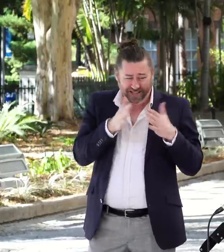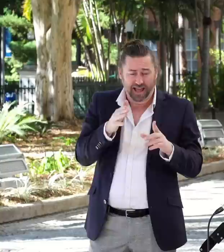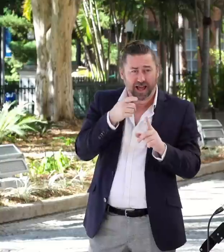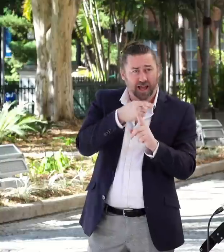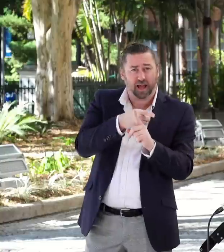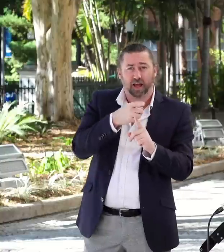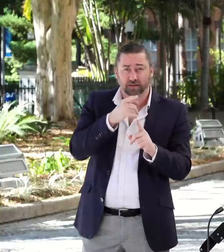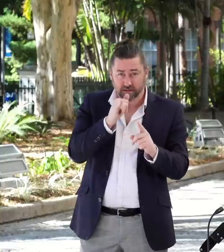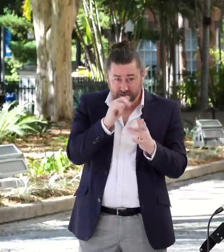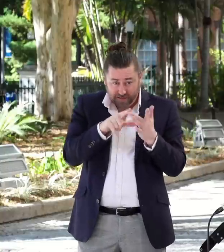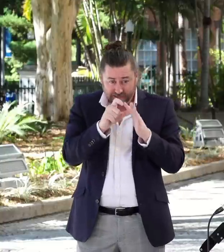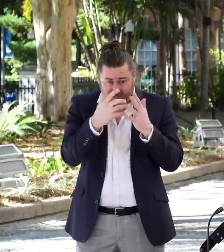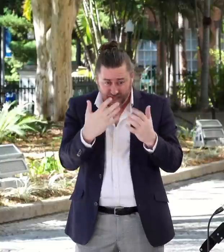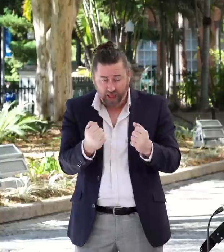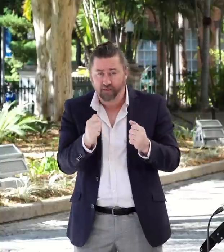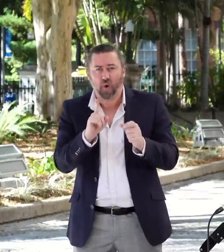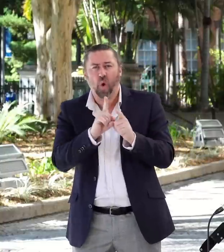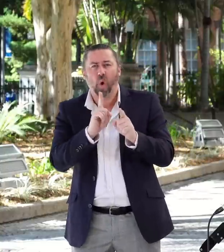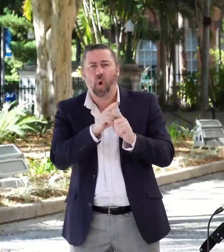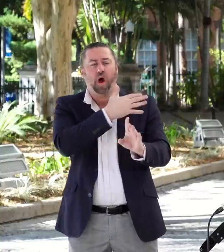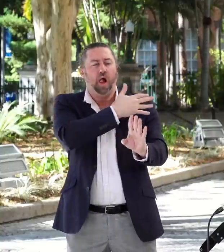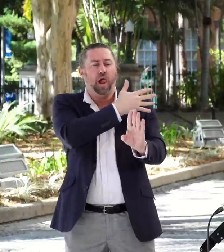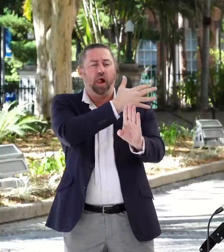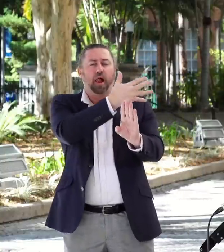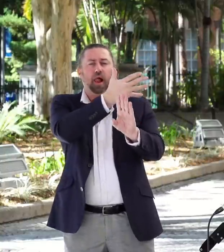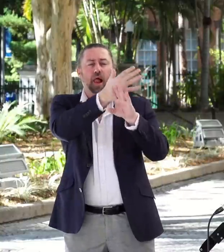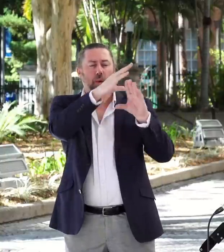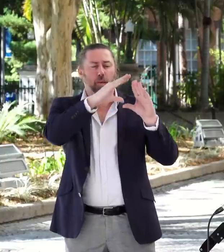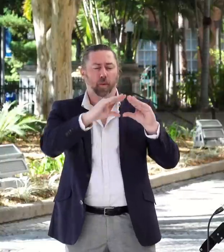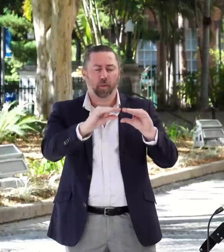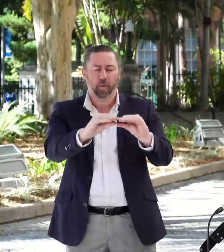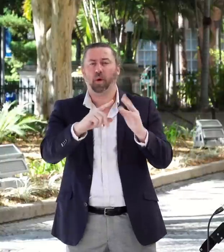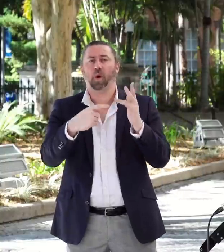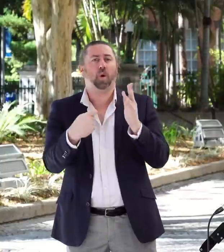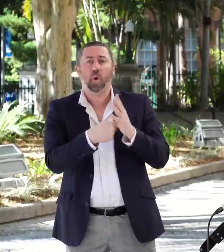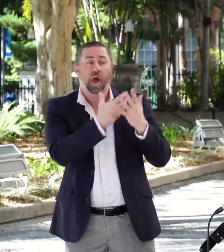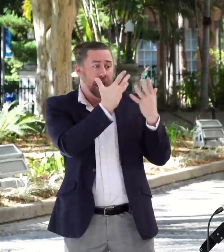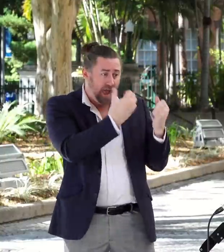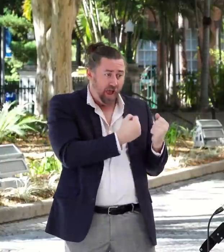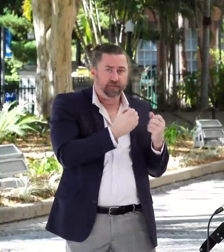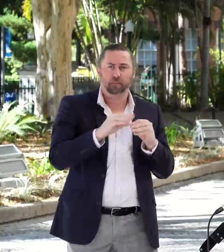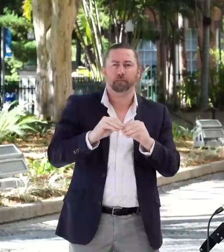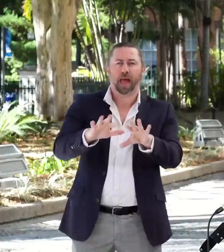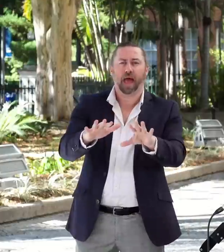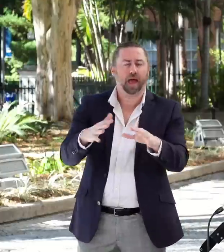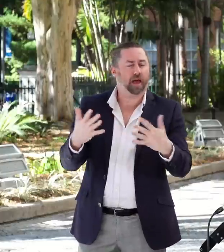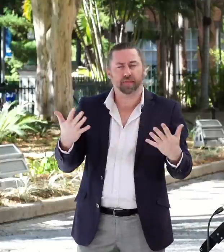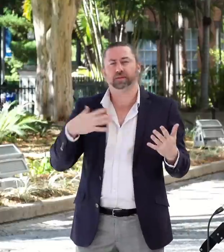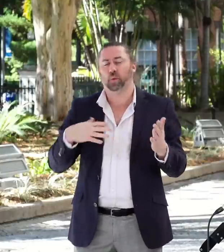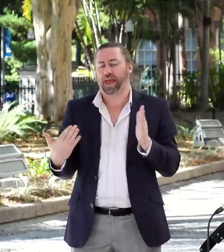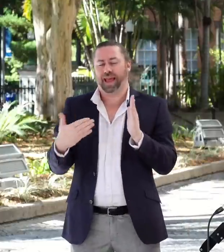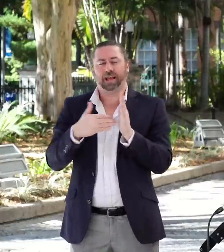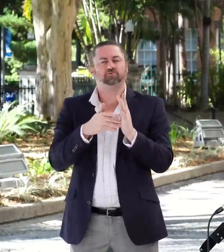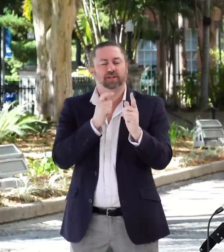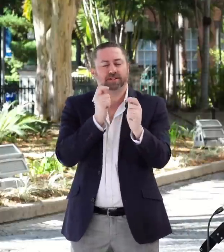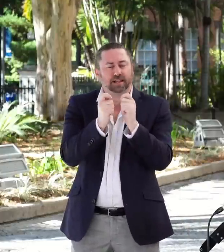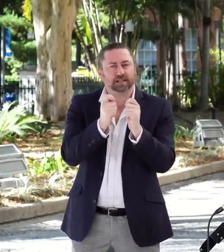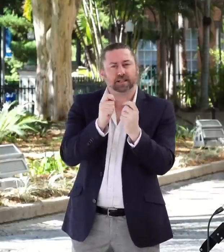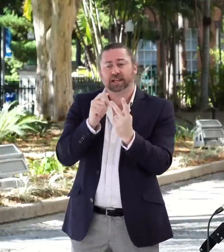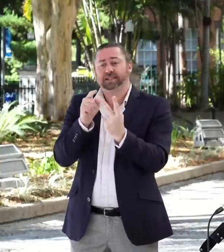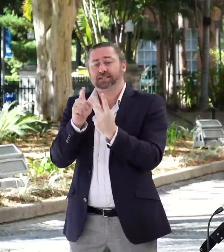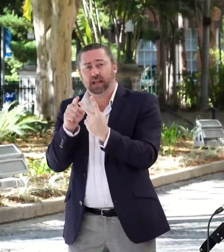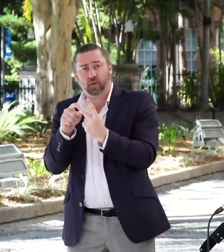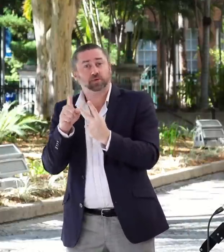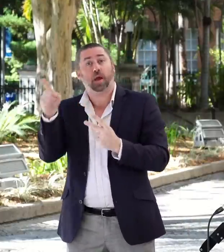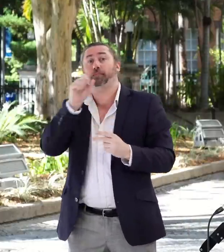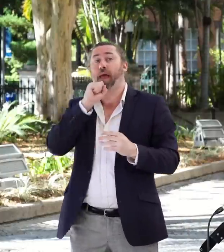or very late in his disease, or it was persistent shedding. That's why we did further testing, but his second test, while